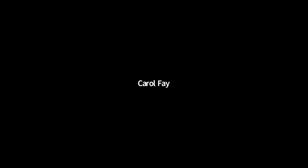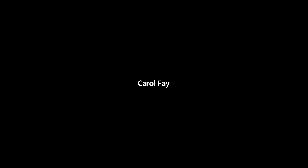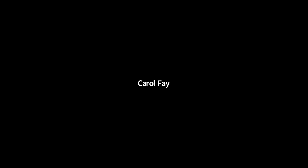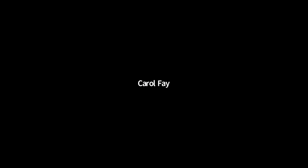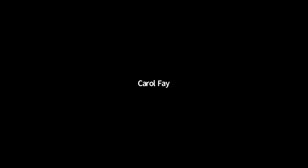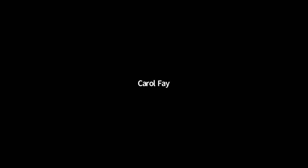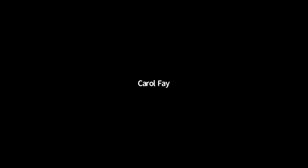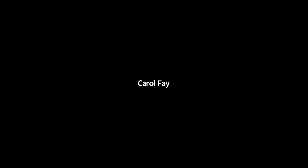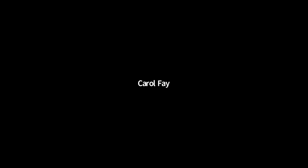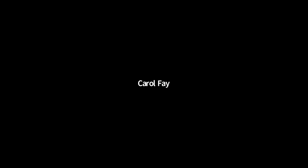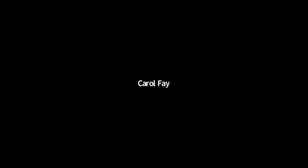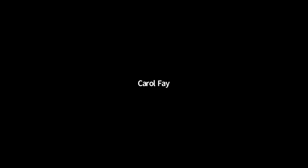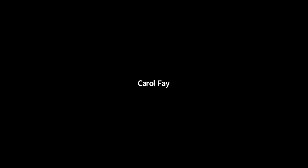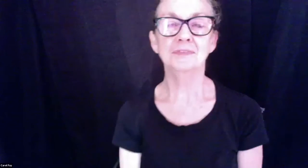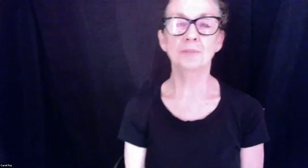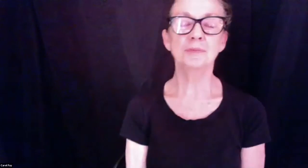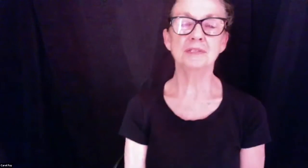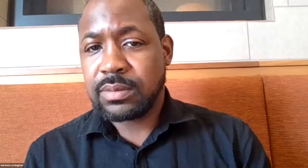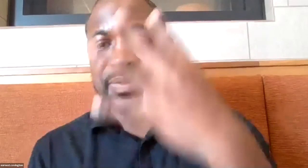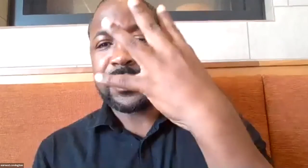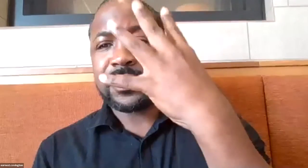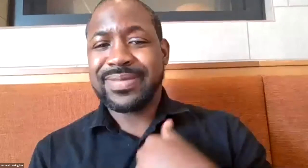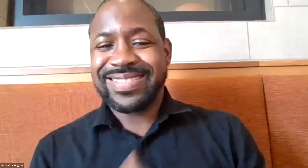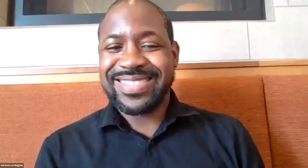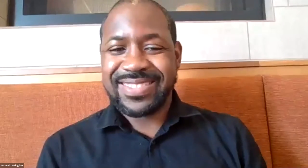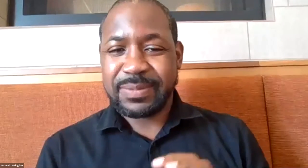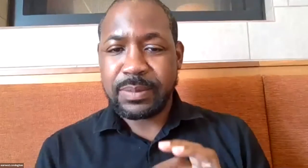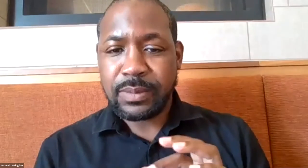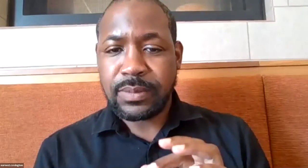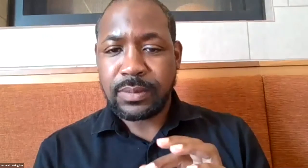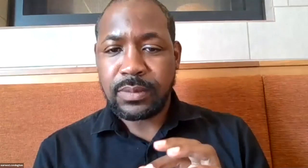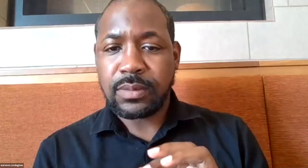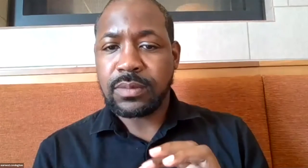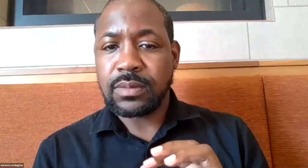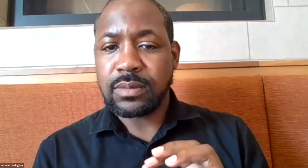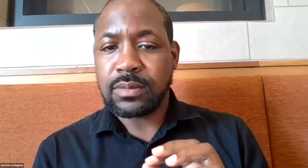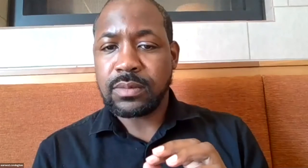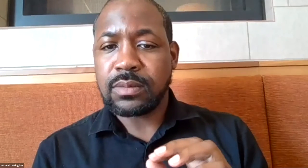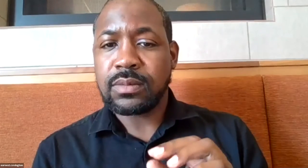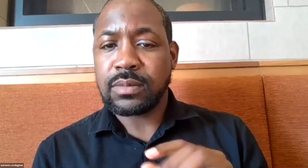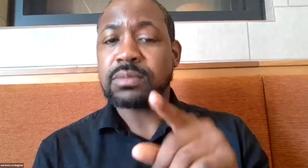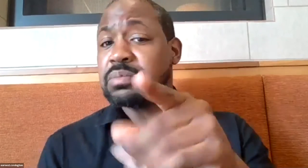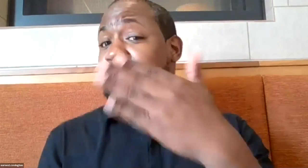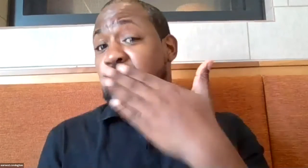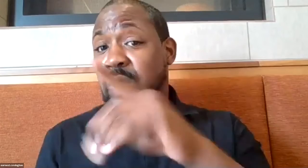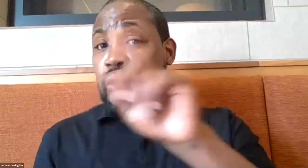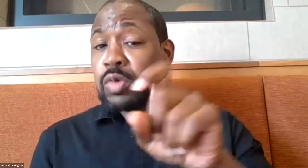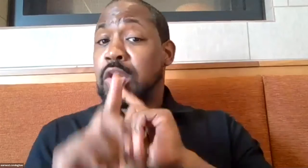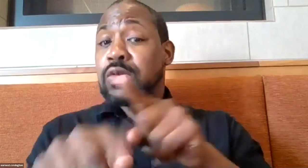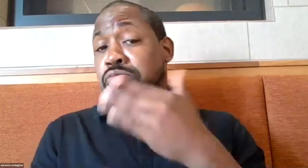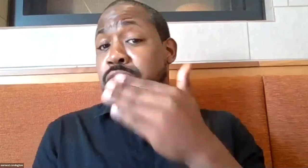I'm here for backup, Simon. So Okay, thank you. Okay, thank you. I haven't spotlighted on me. Okay, thank